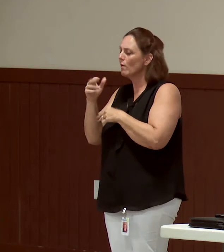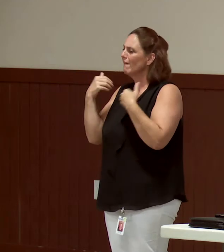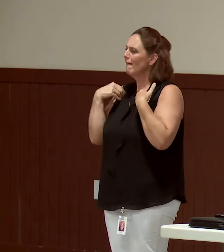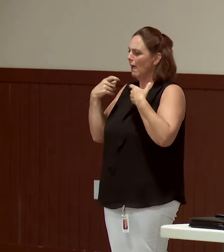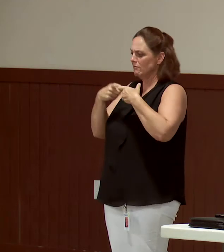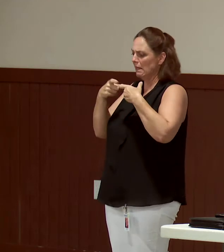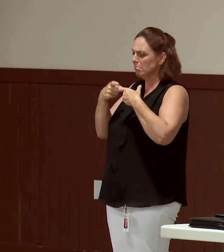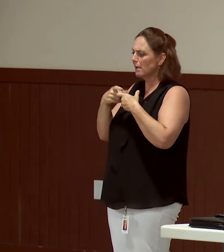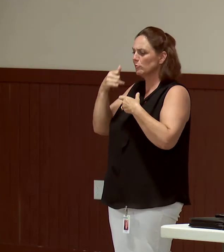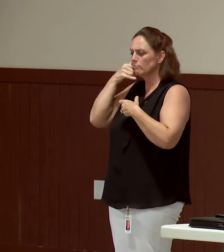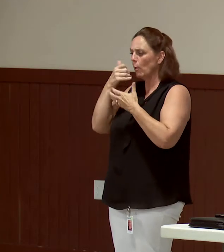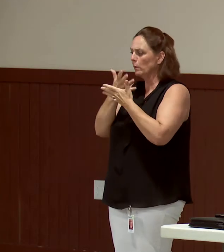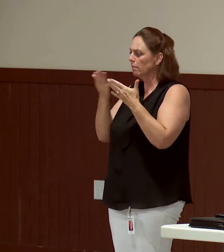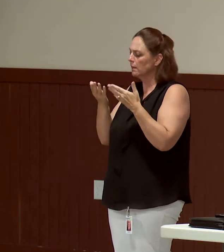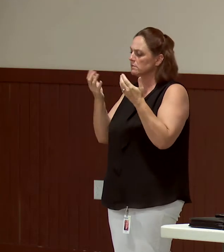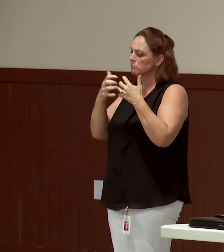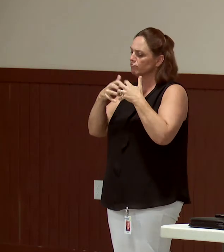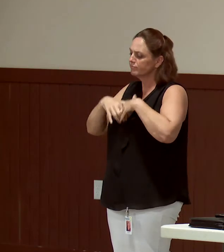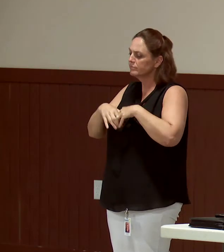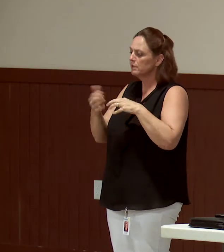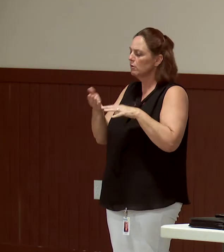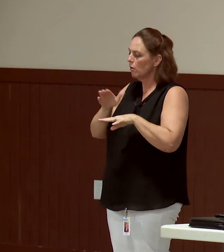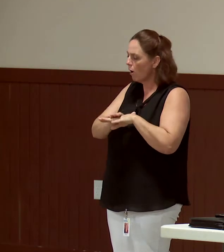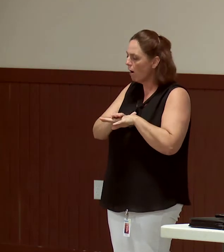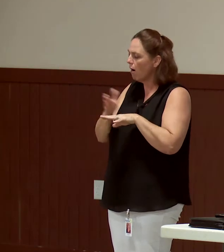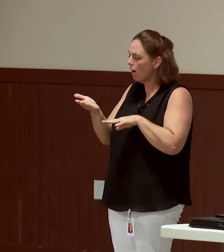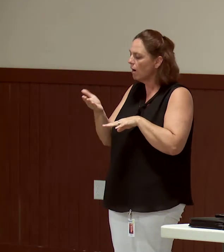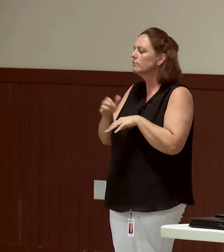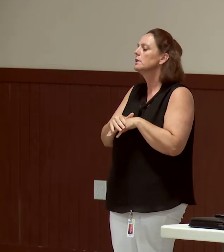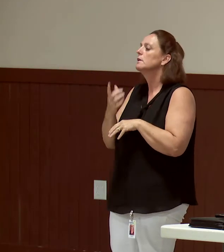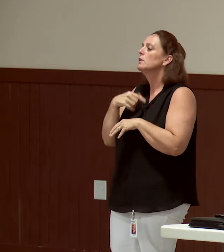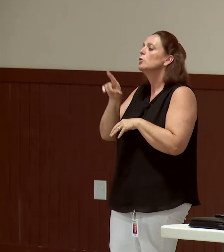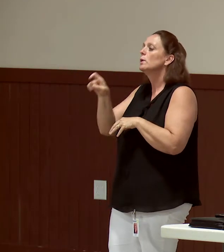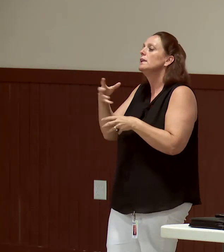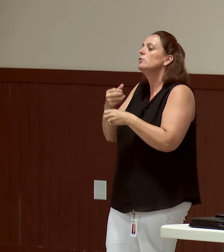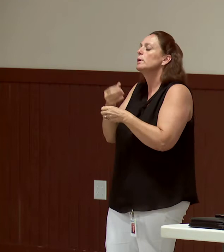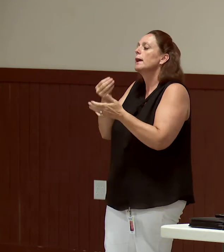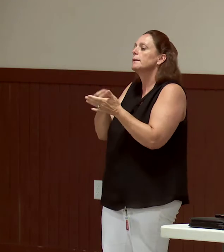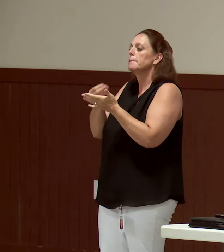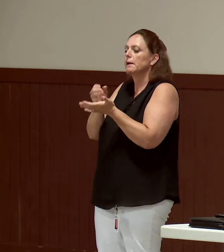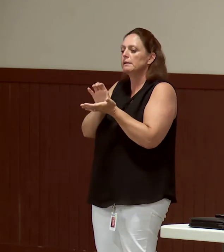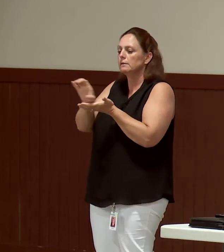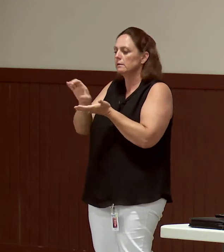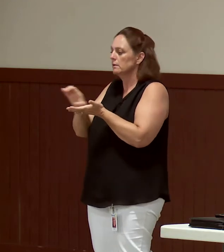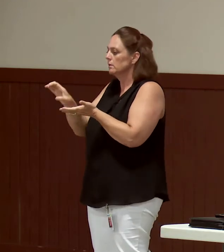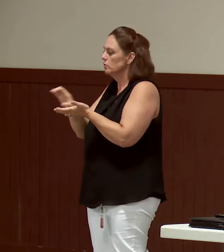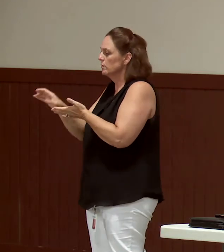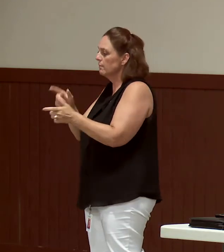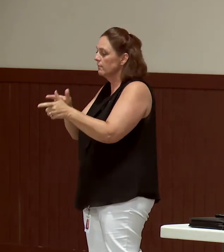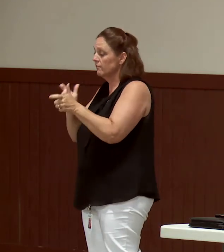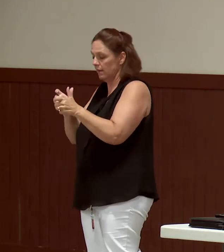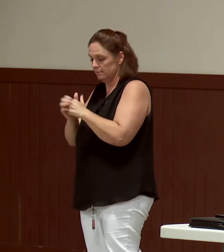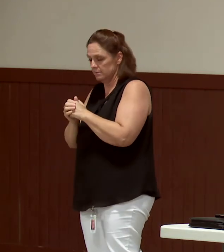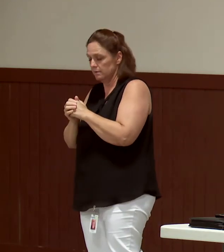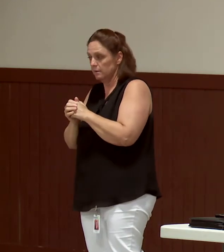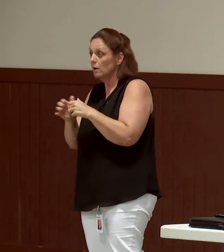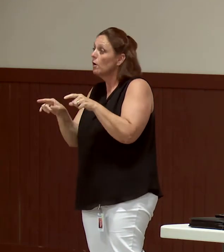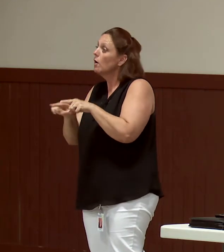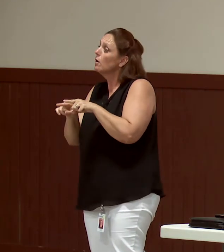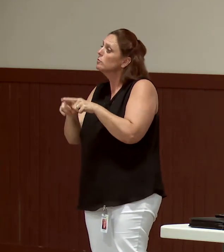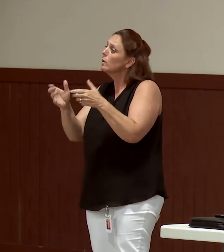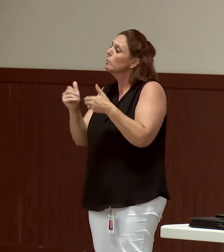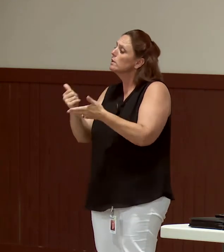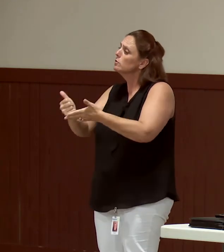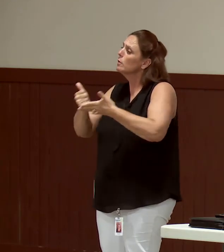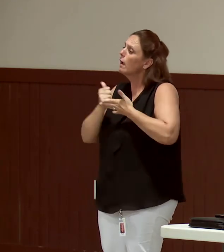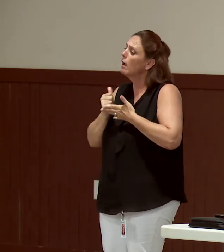as quickly as possible to avoid an eviction, but we also want to get funds into the hands of landlords to help them have a more